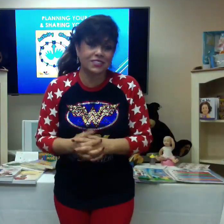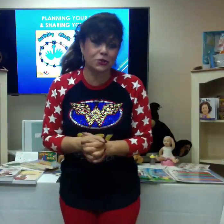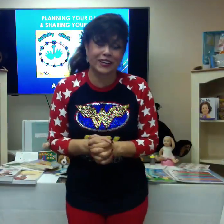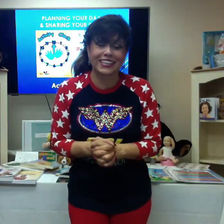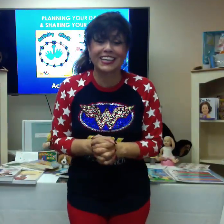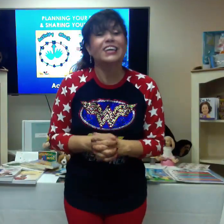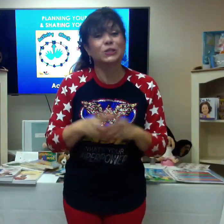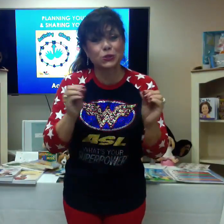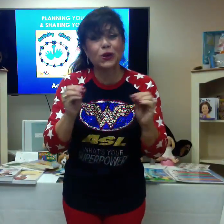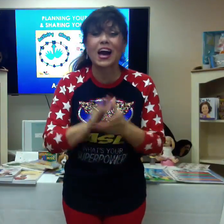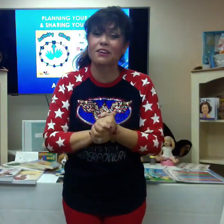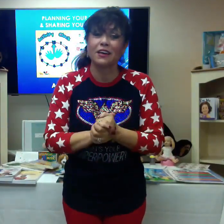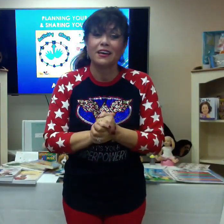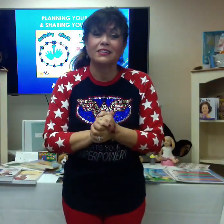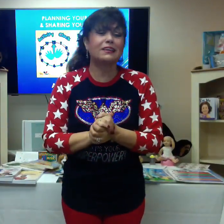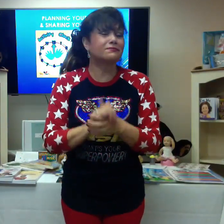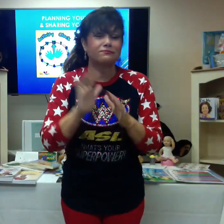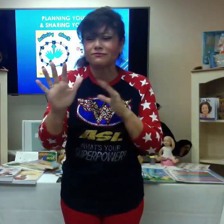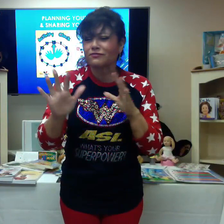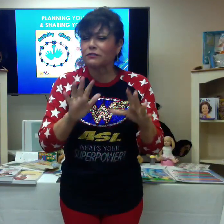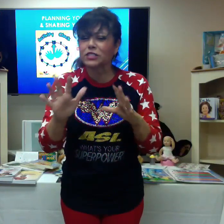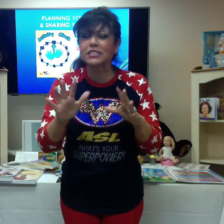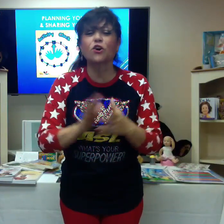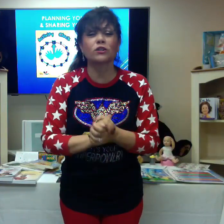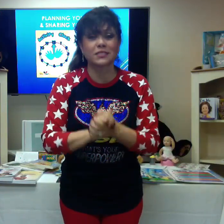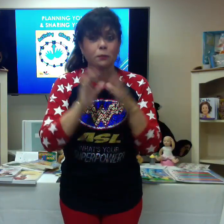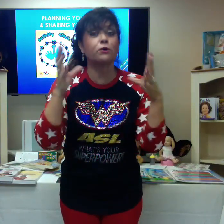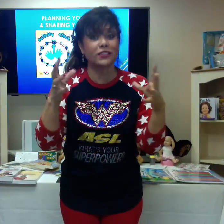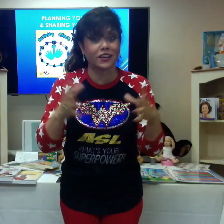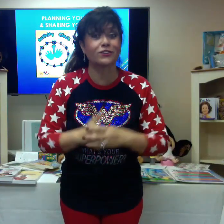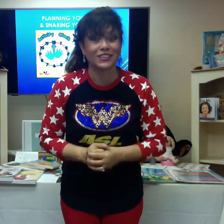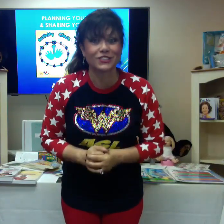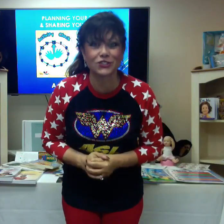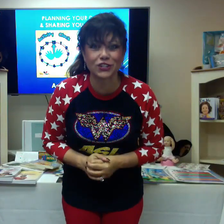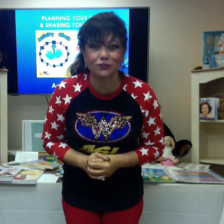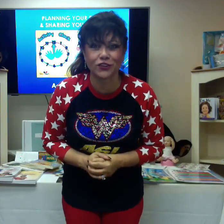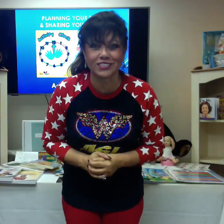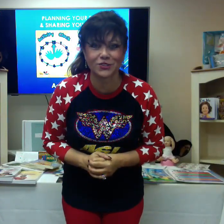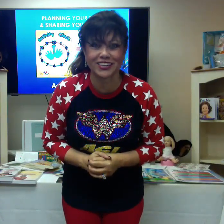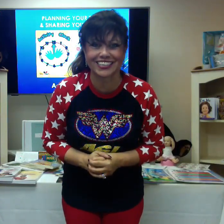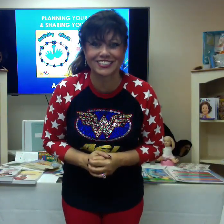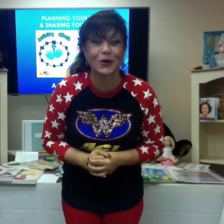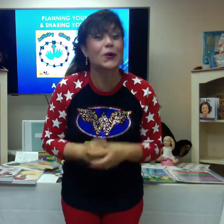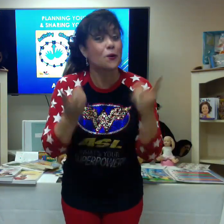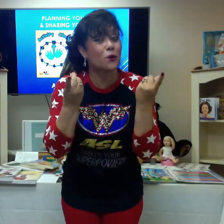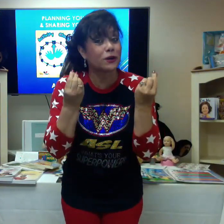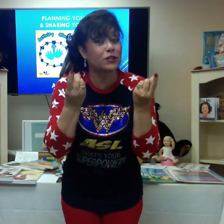this training, you do have 5 or 6 songs that are put in there just for this training. So what are we